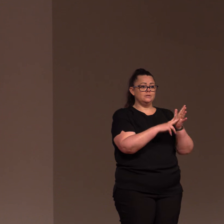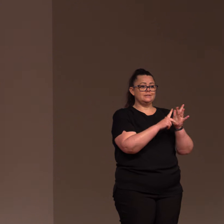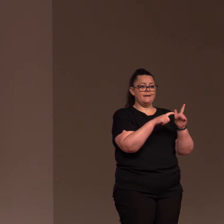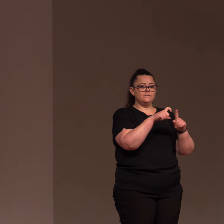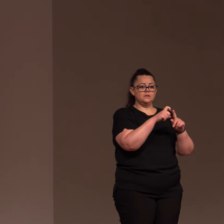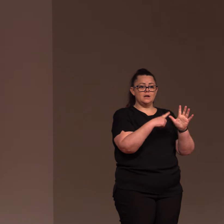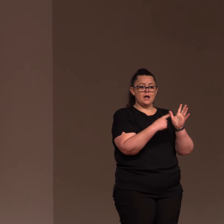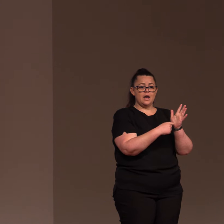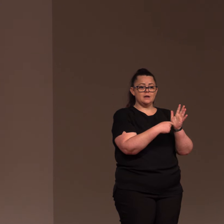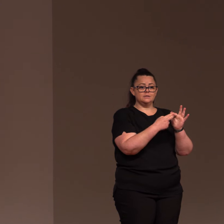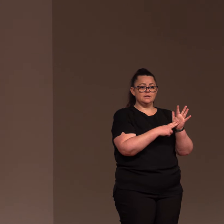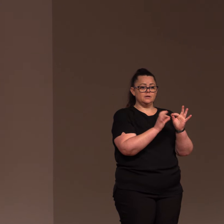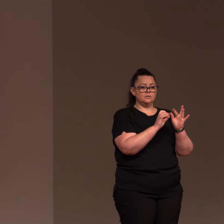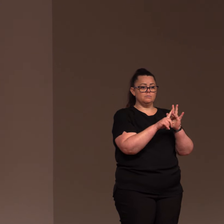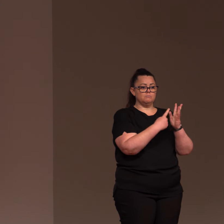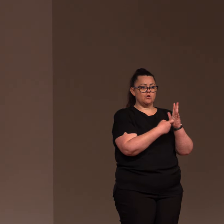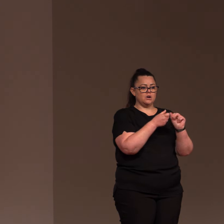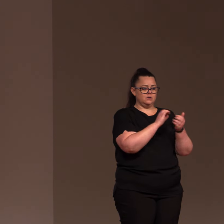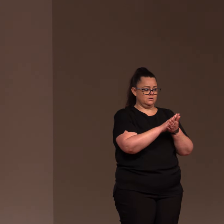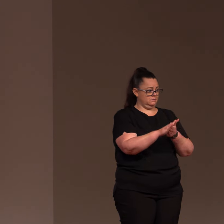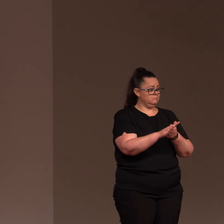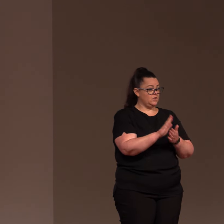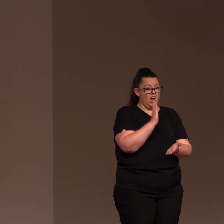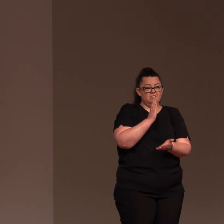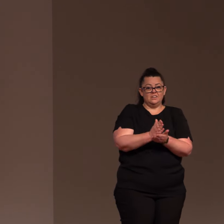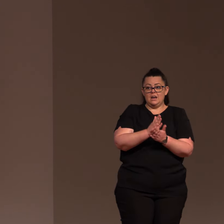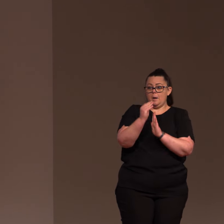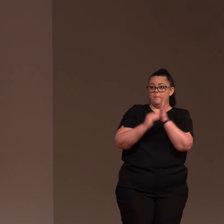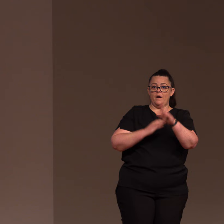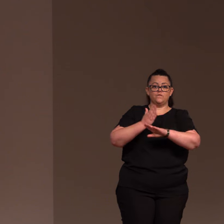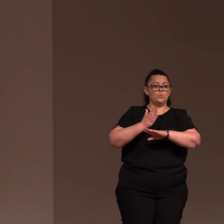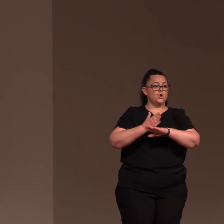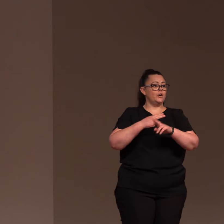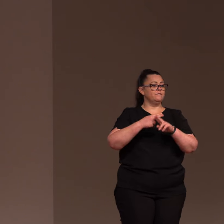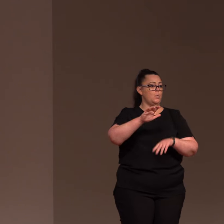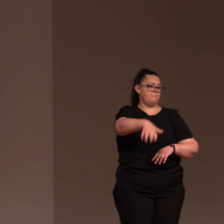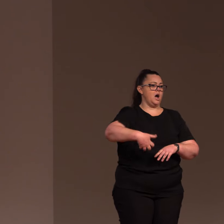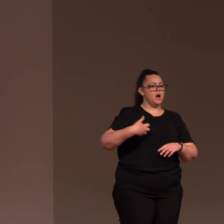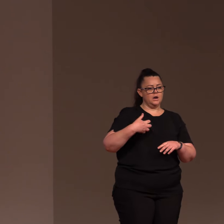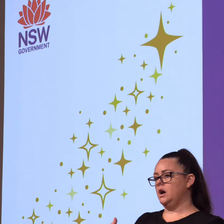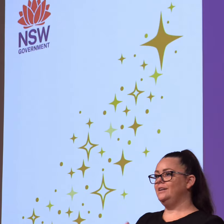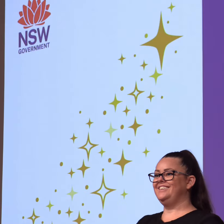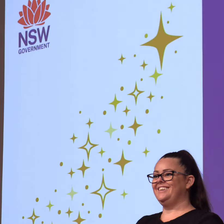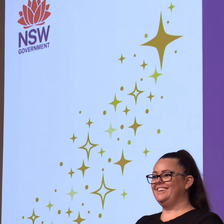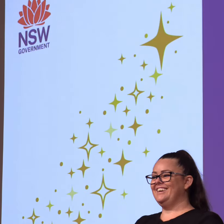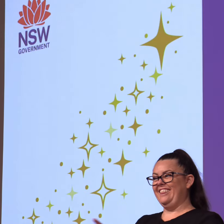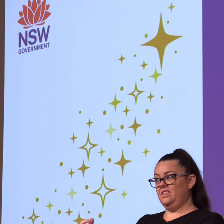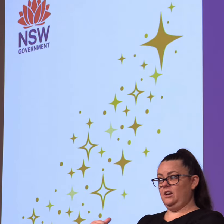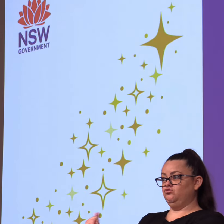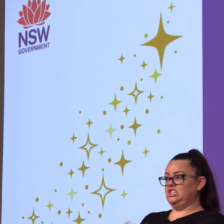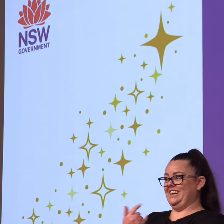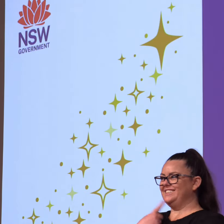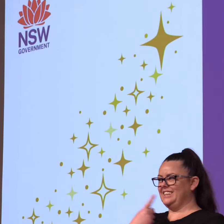job in the local coal mine and got rejected. They said, I think you'd be better off going to uni, mate. And I guess